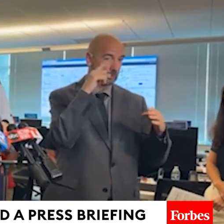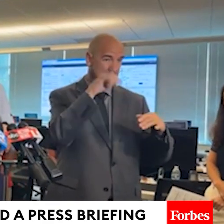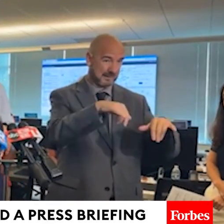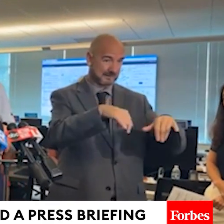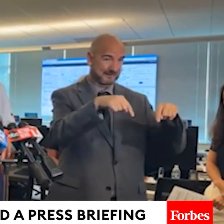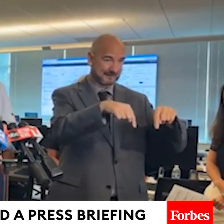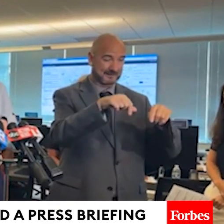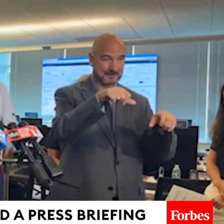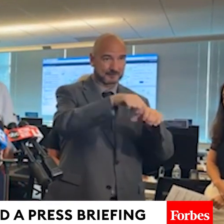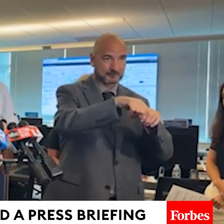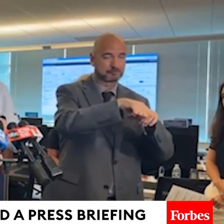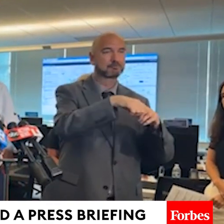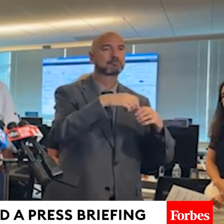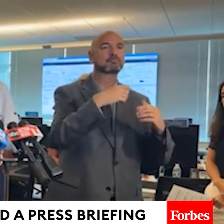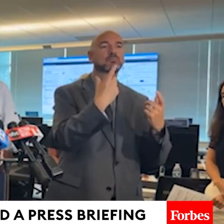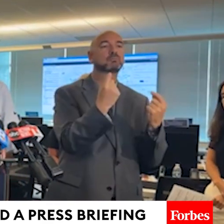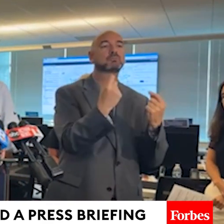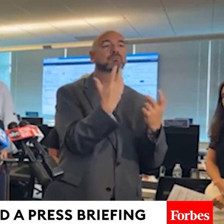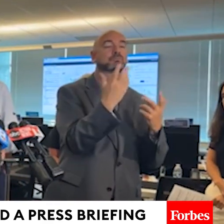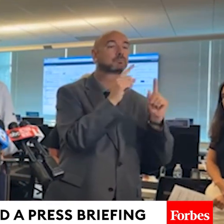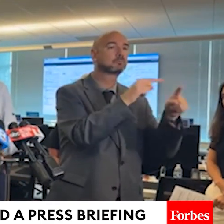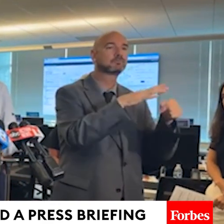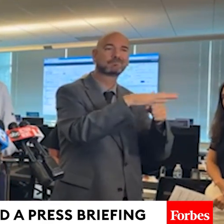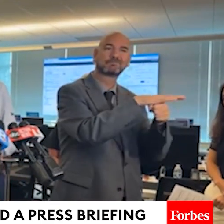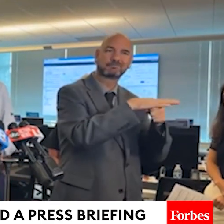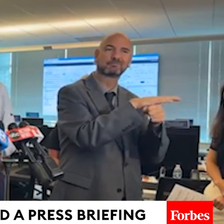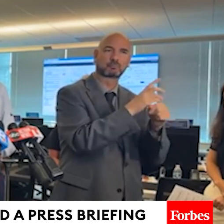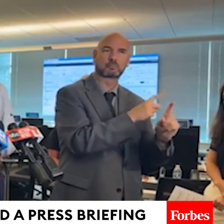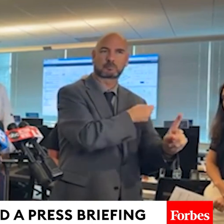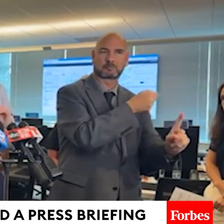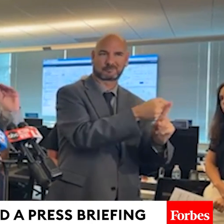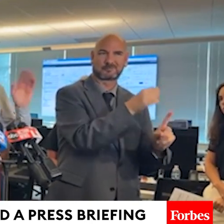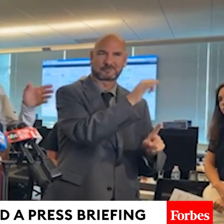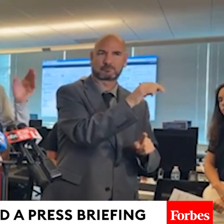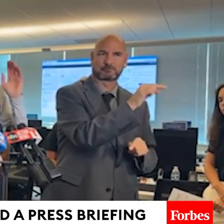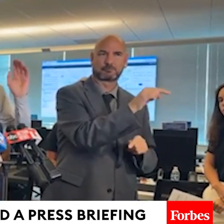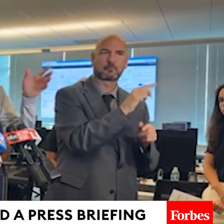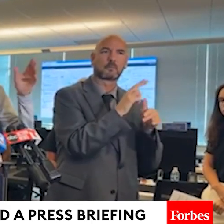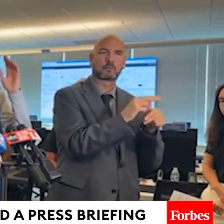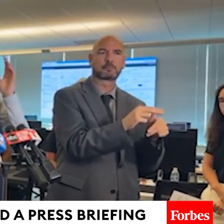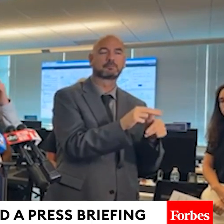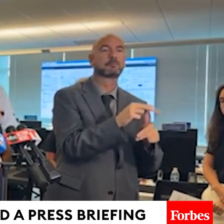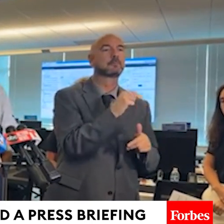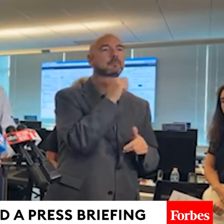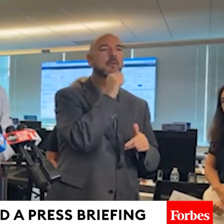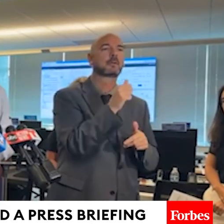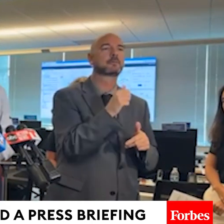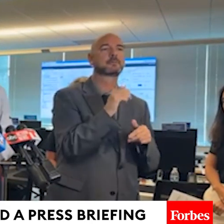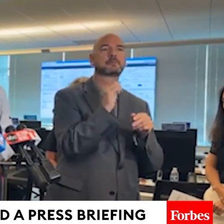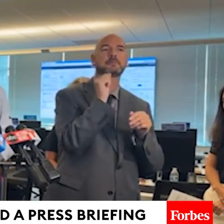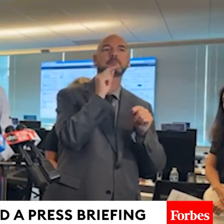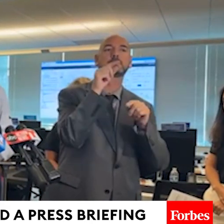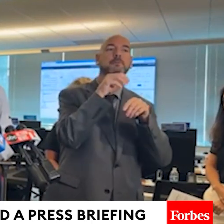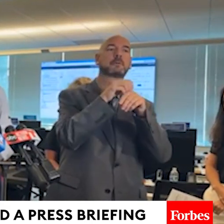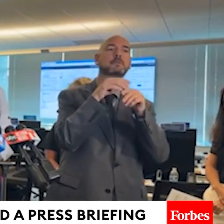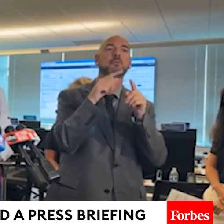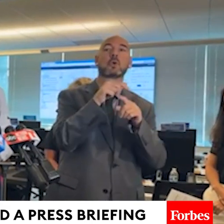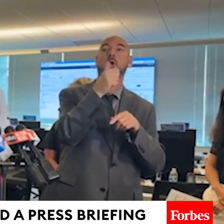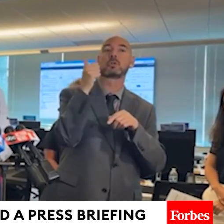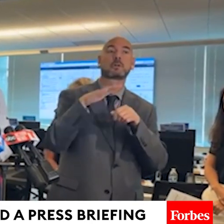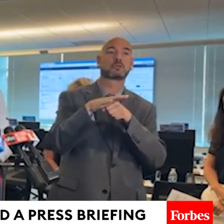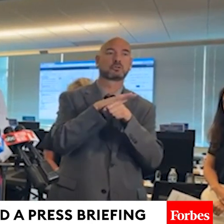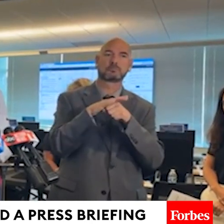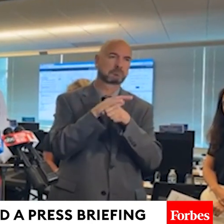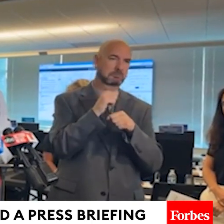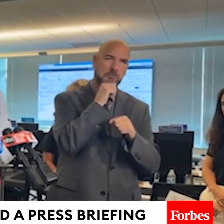will be into the areas that were hit by Milton. They're not going to be sent out to other locations that haven't